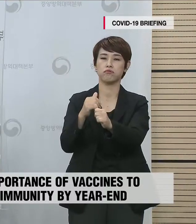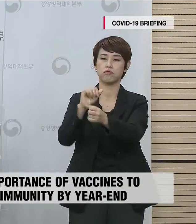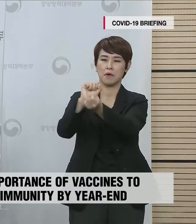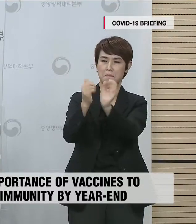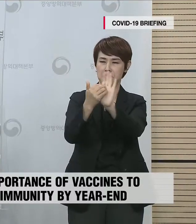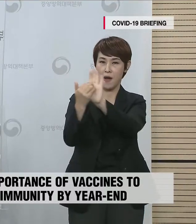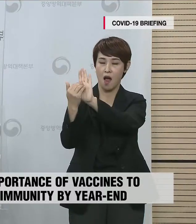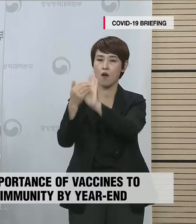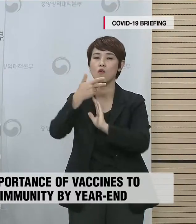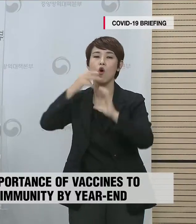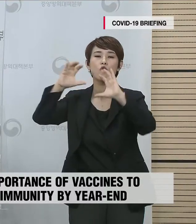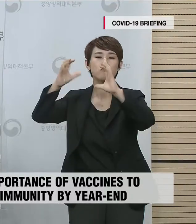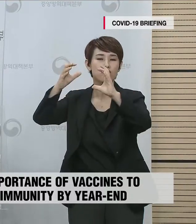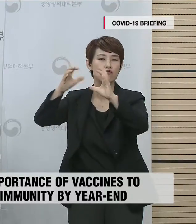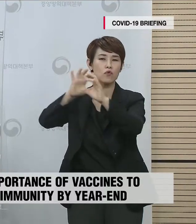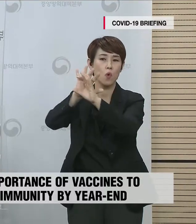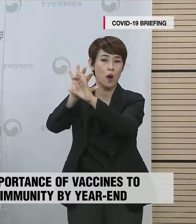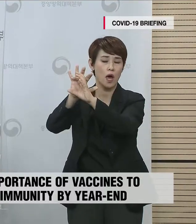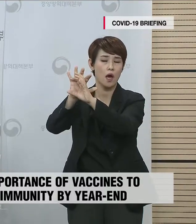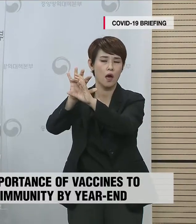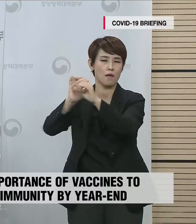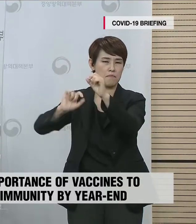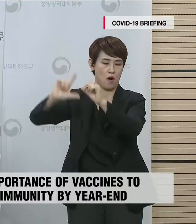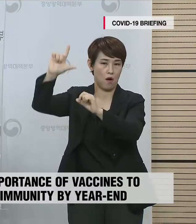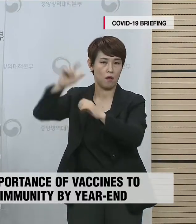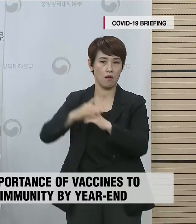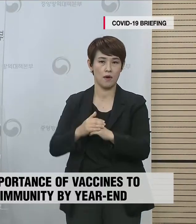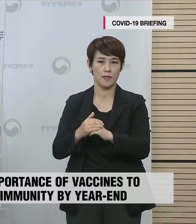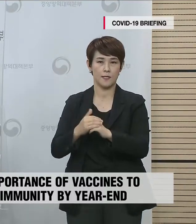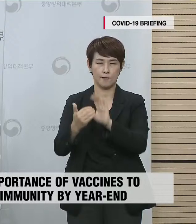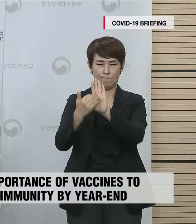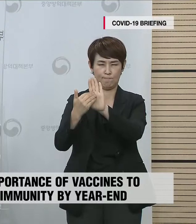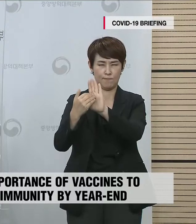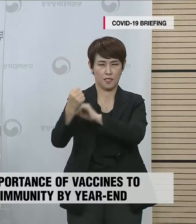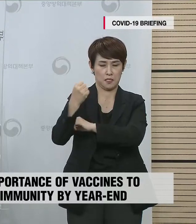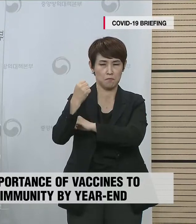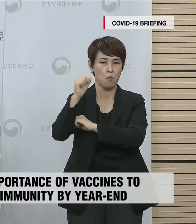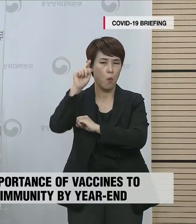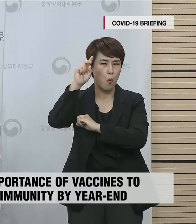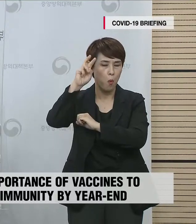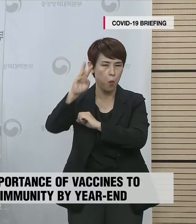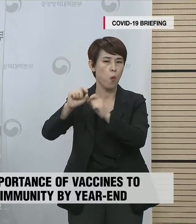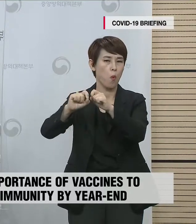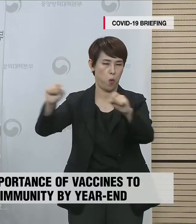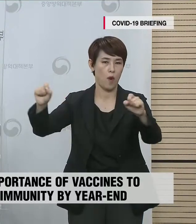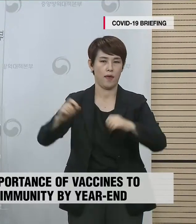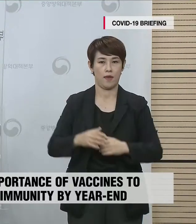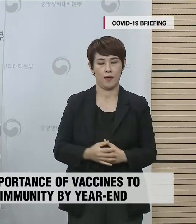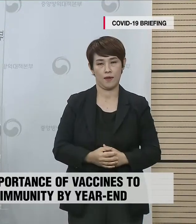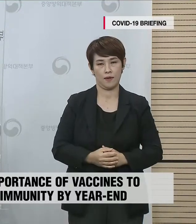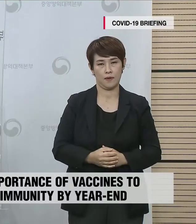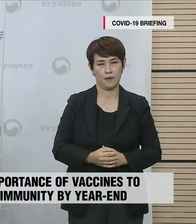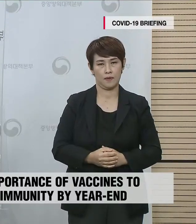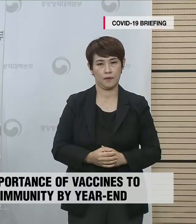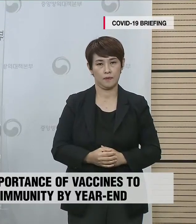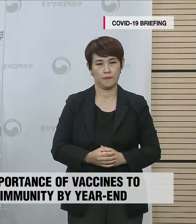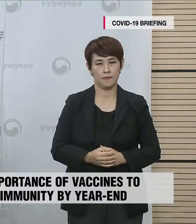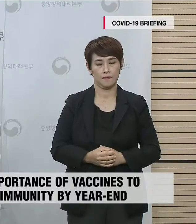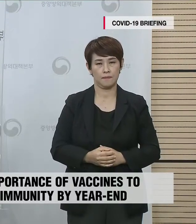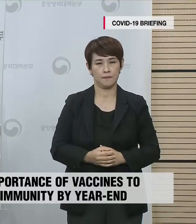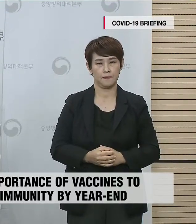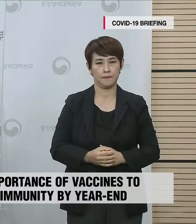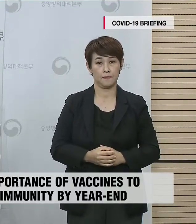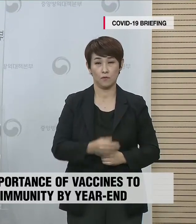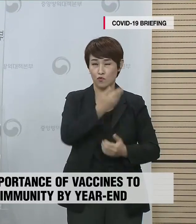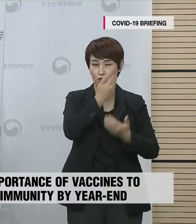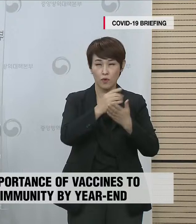the U.S., we have seen that the dominant strain that is the UK variant, and we also believe there